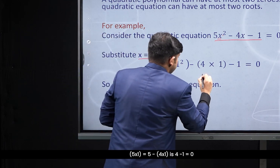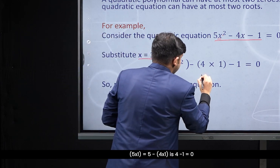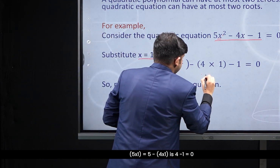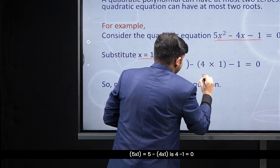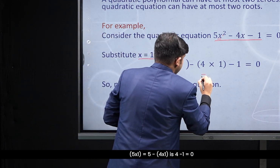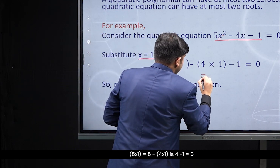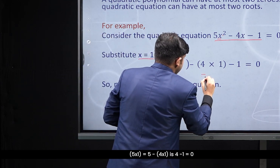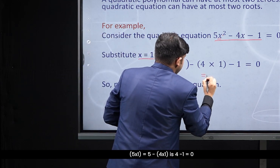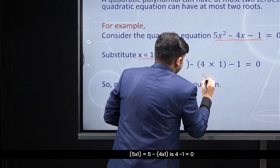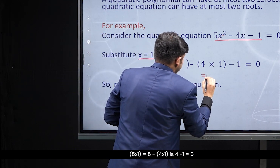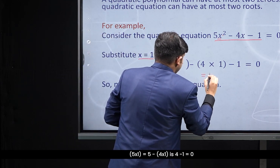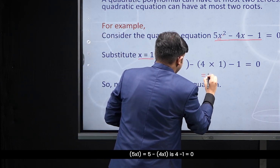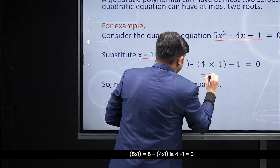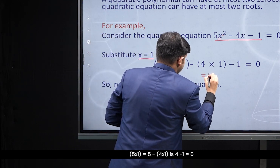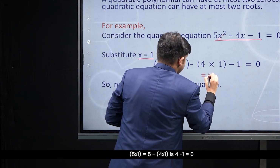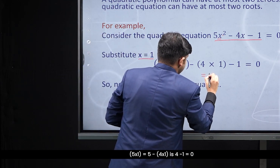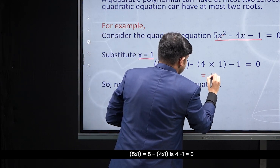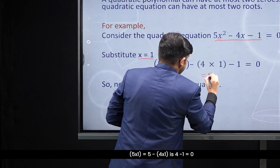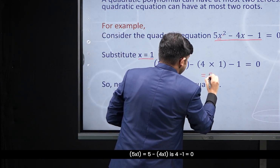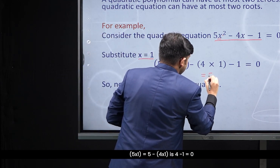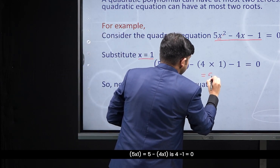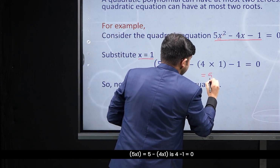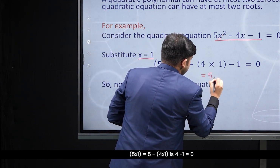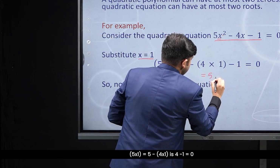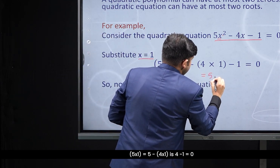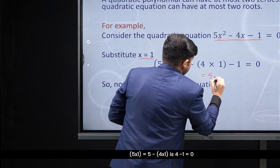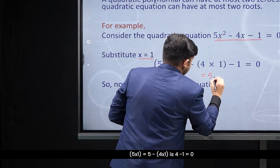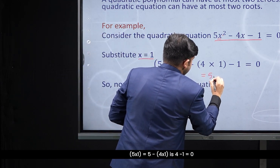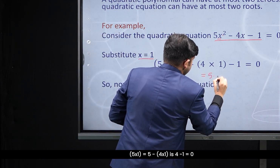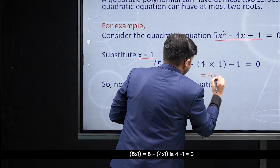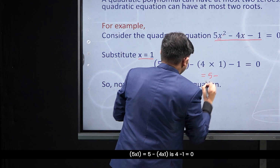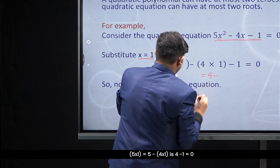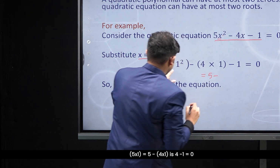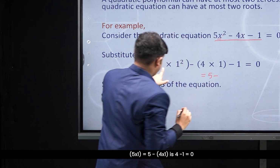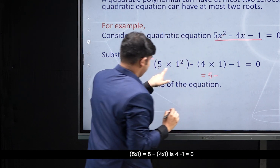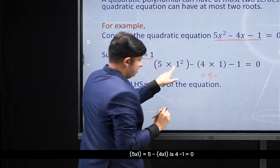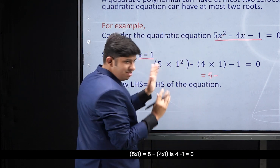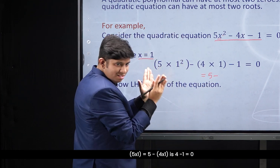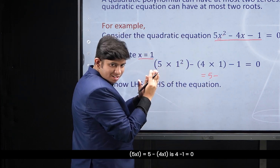Five into 1 is equal to 5 minus 4 into 1 is 4